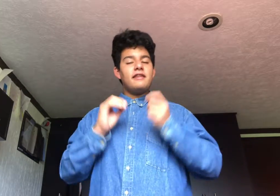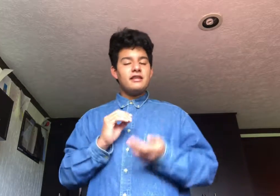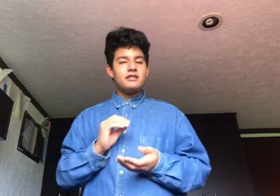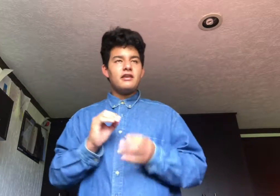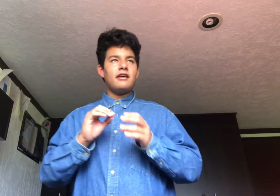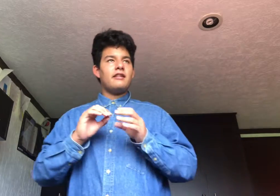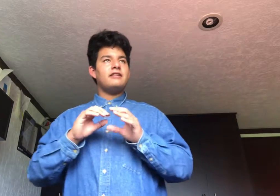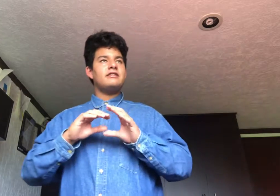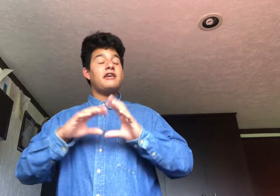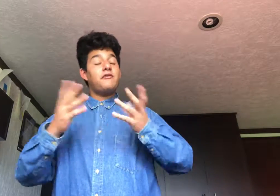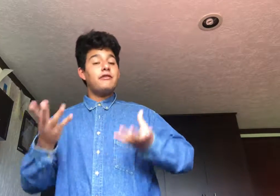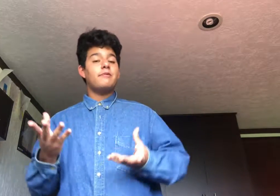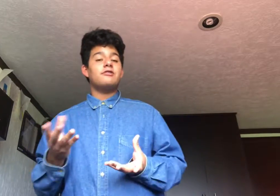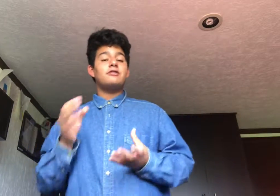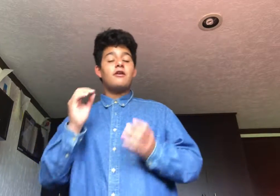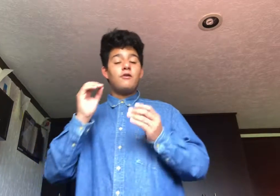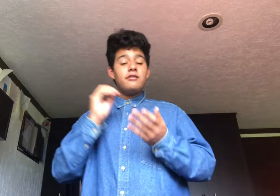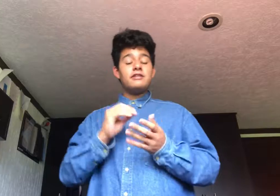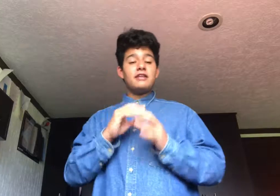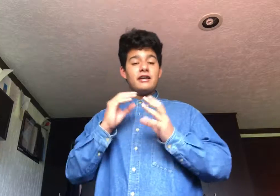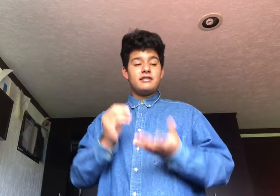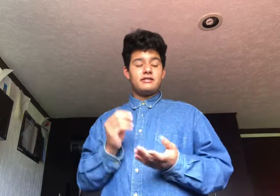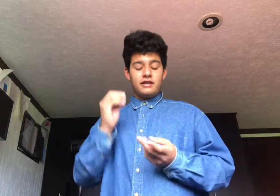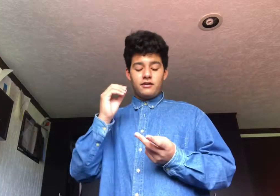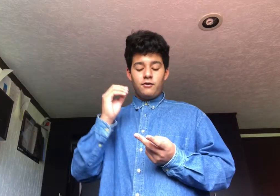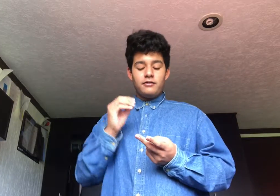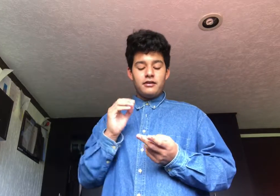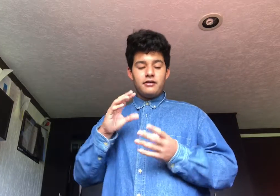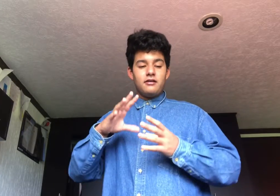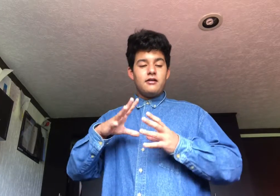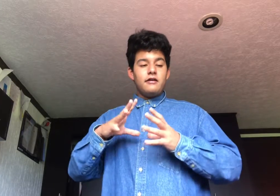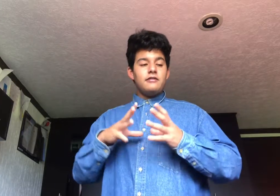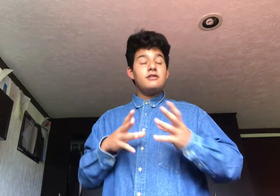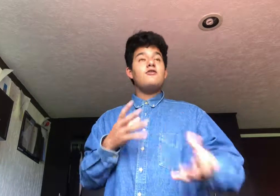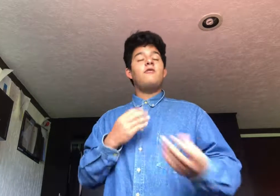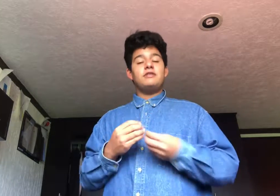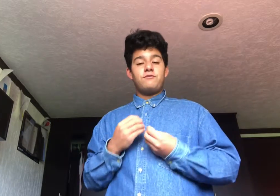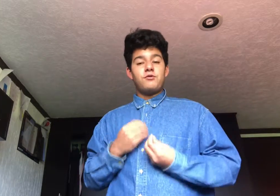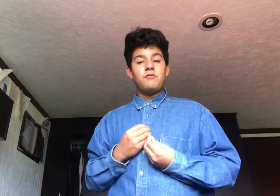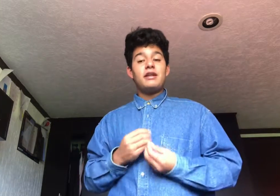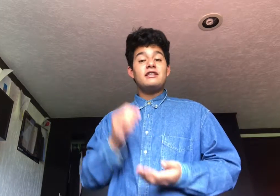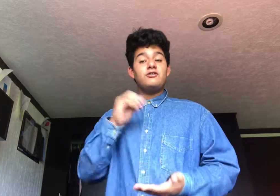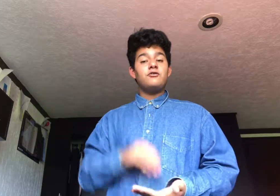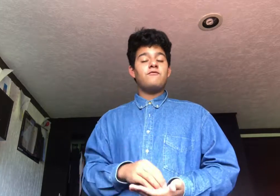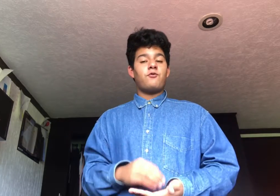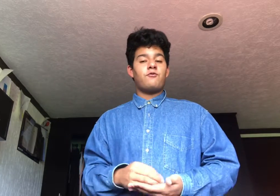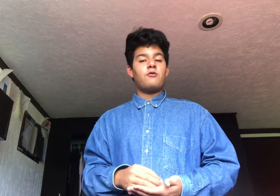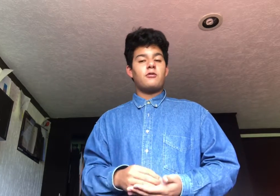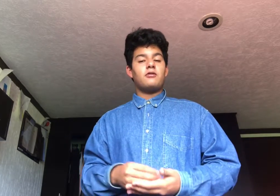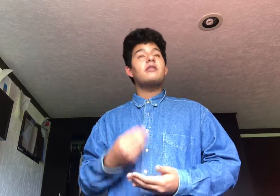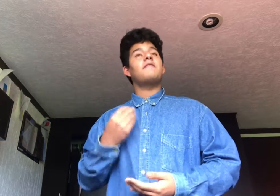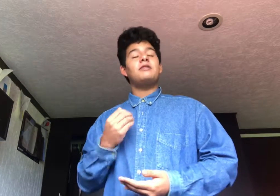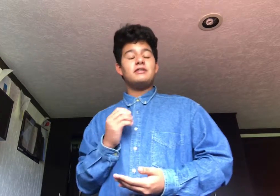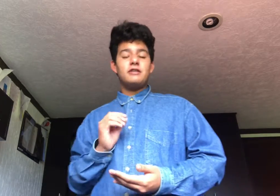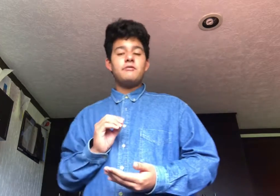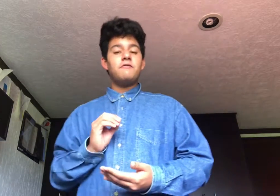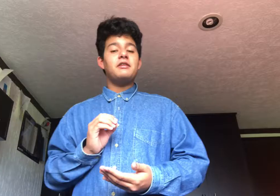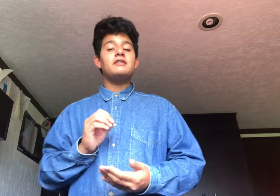this let's say universe, all the science and all the knowledge from human is used for the war. The best example of this